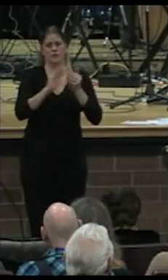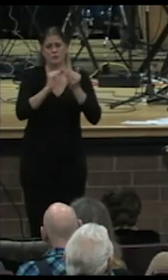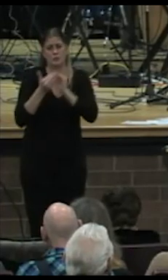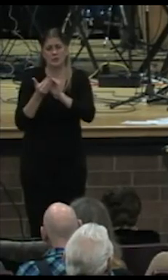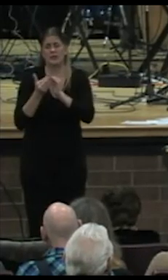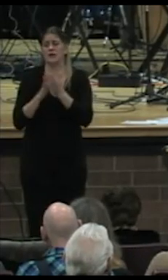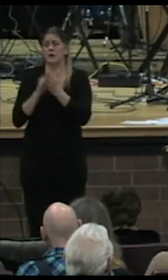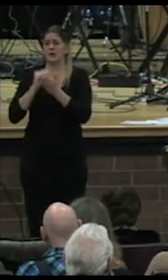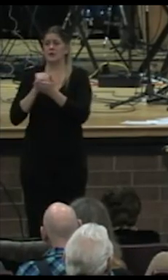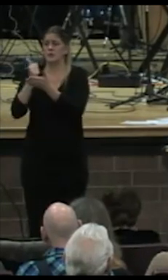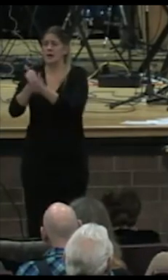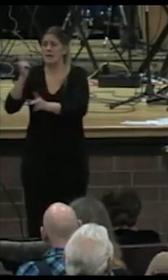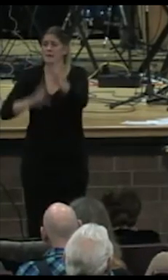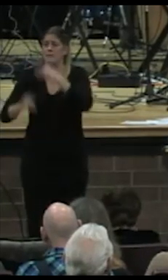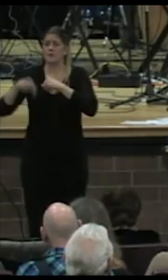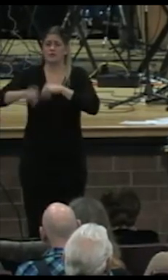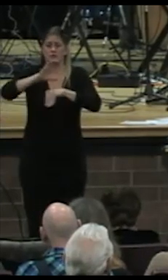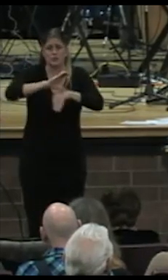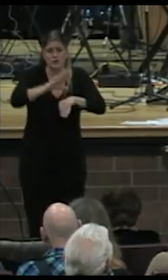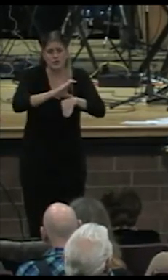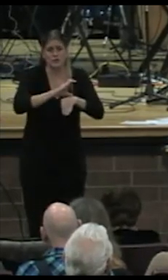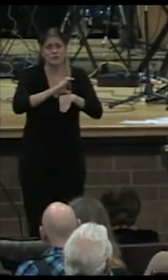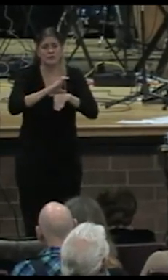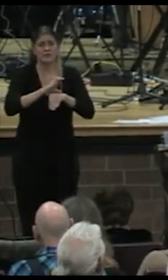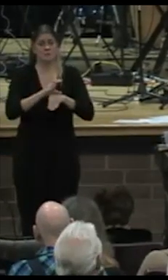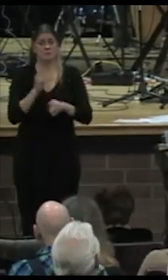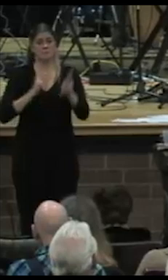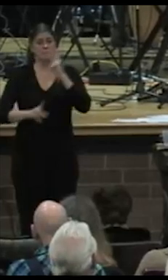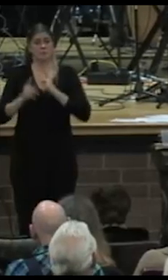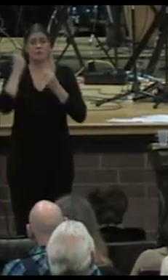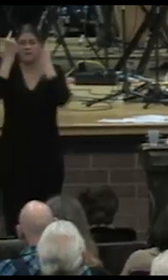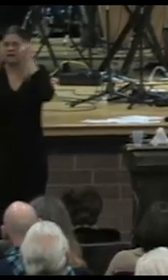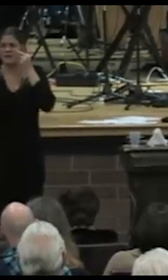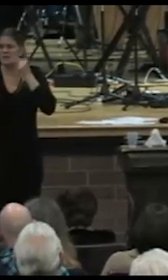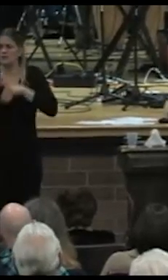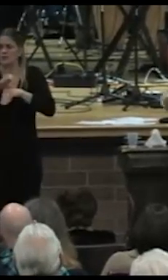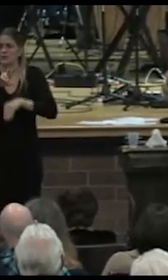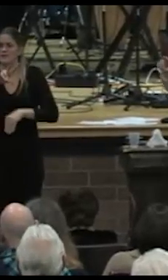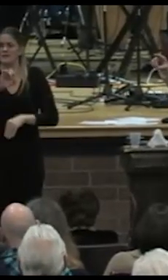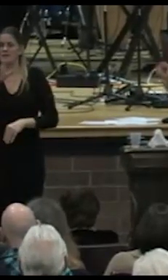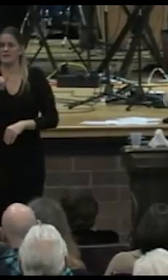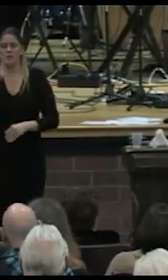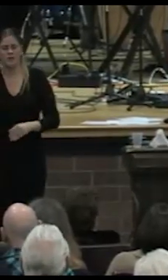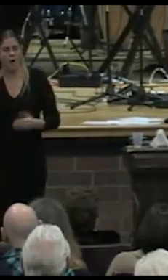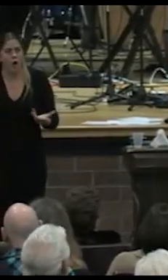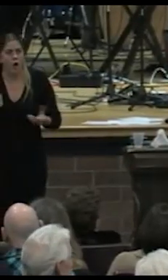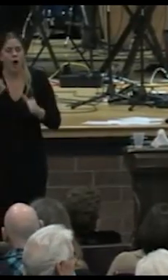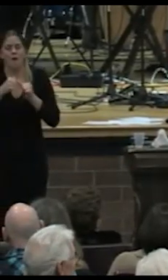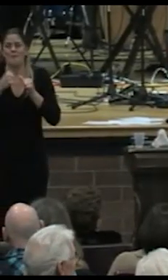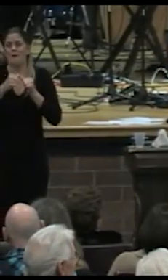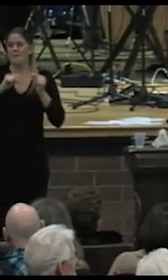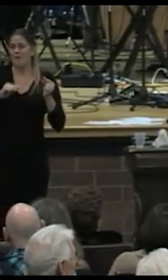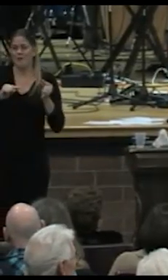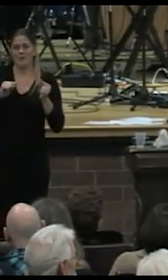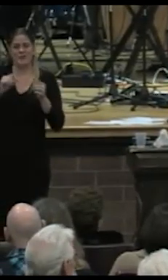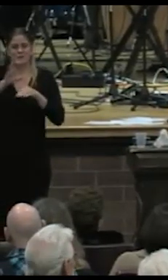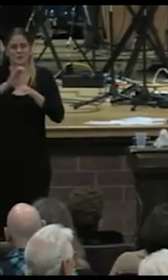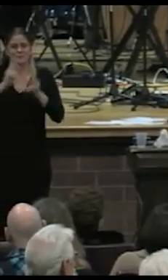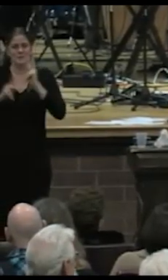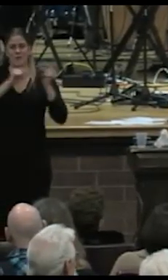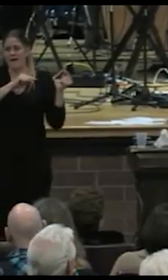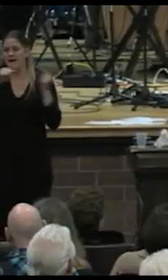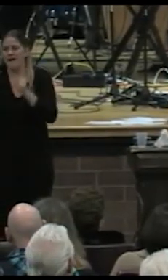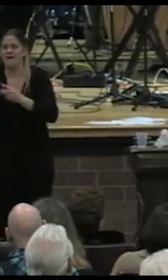would be the heart and the soul of this community, that when people think of Victory Assembly of God, they remember how we visited their grandmother, remember how